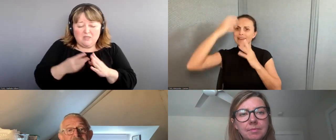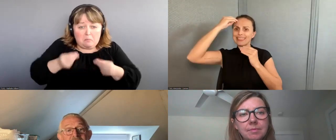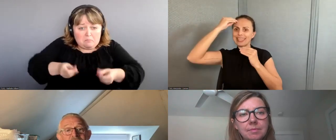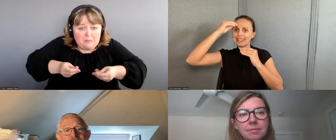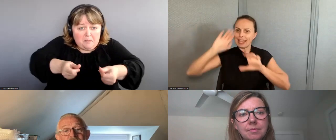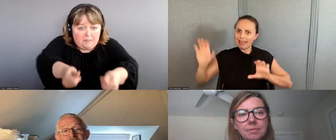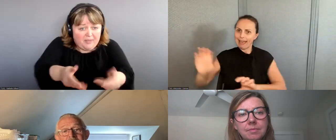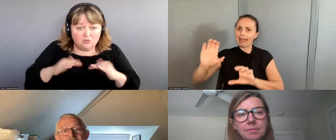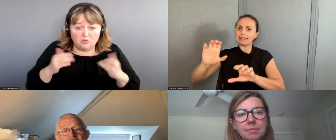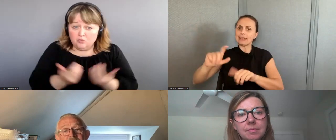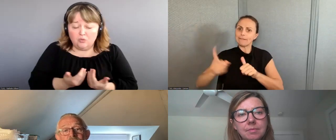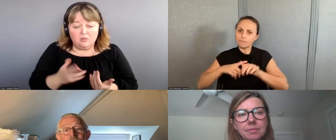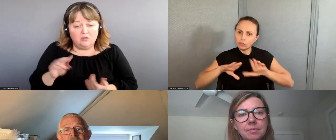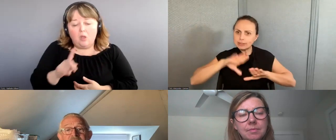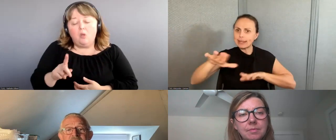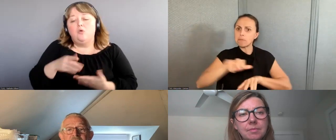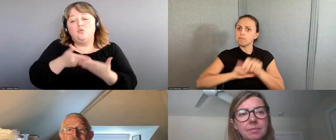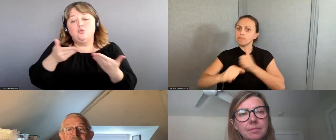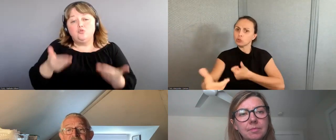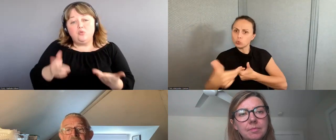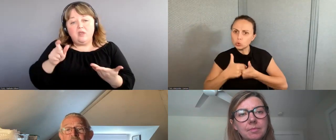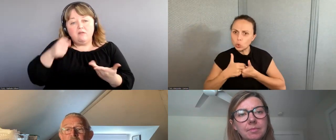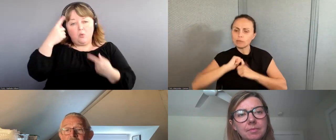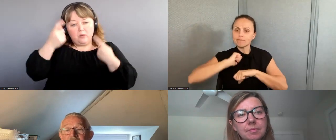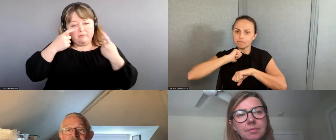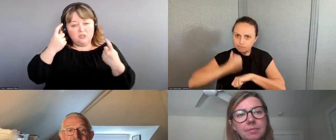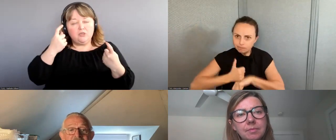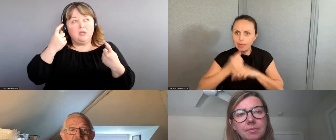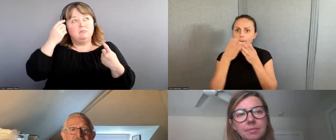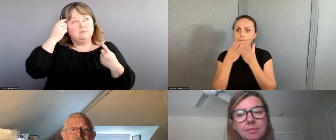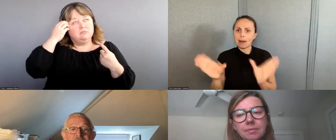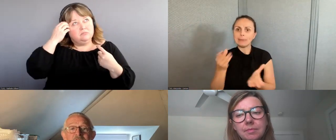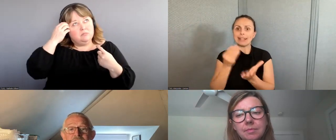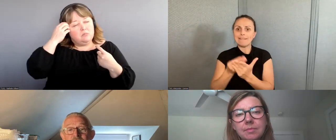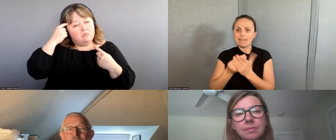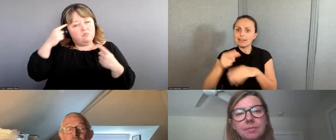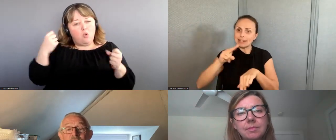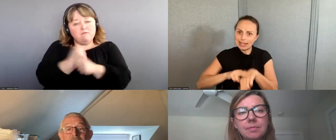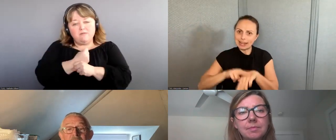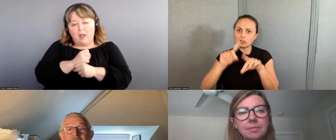take the initial first step to join us in the creation of a publicly funded national